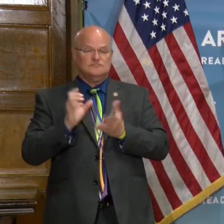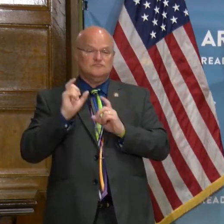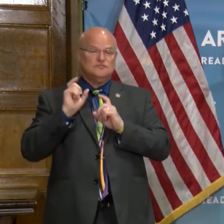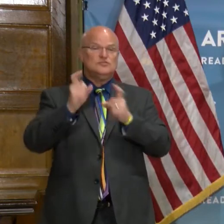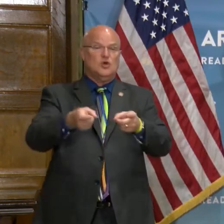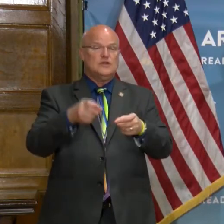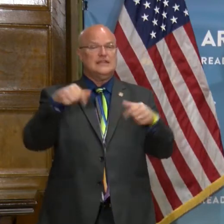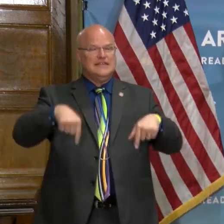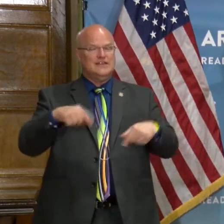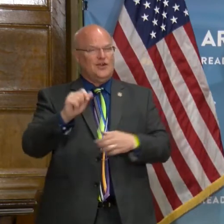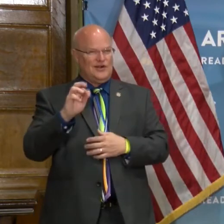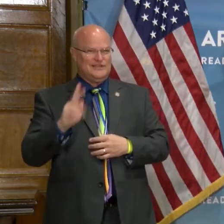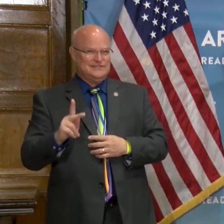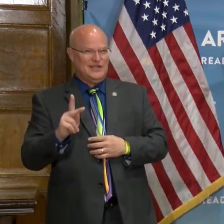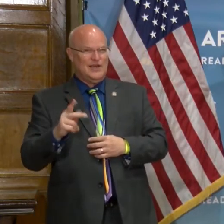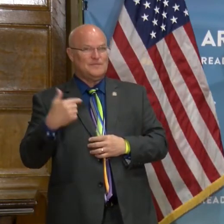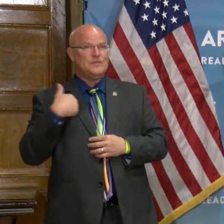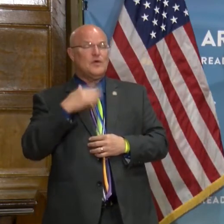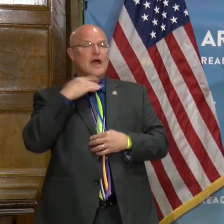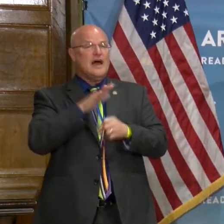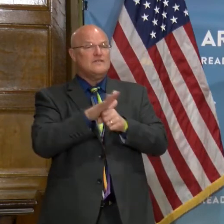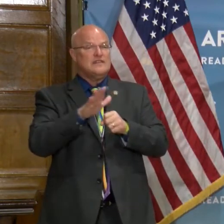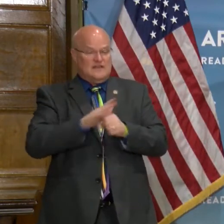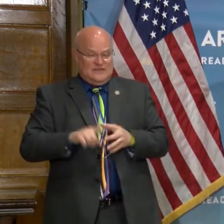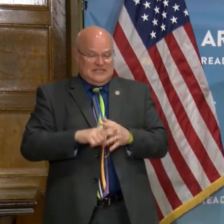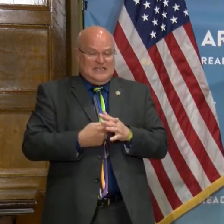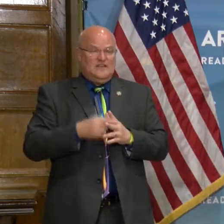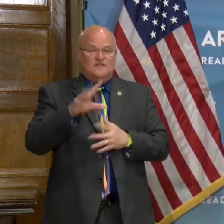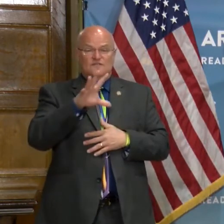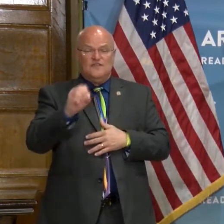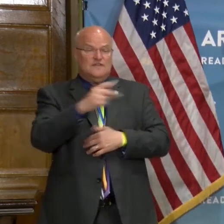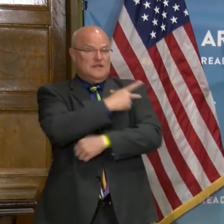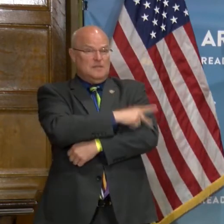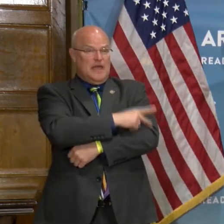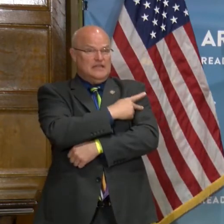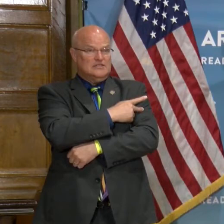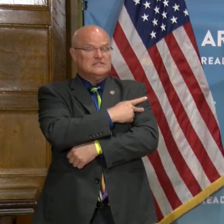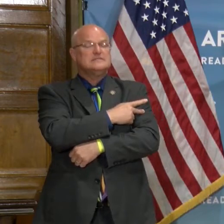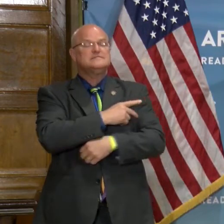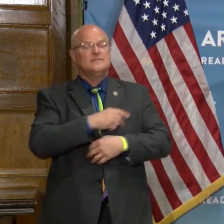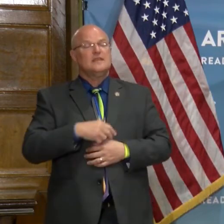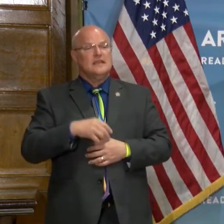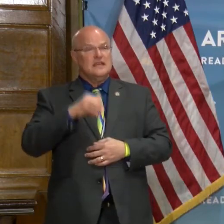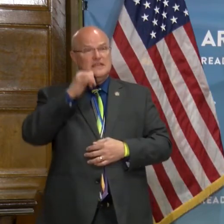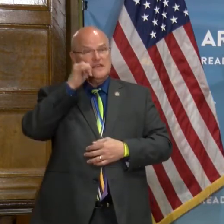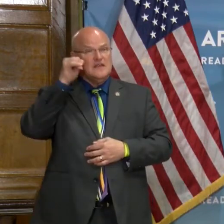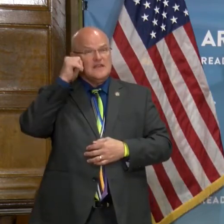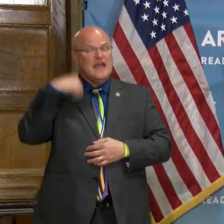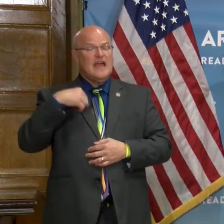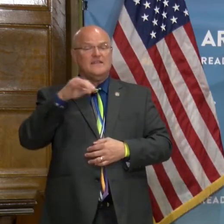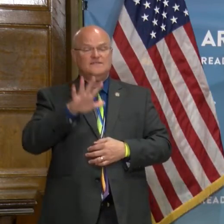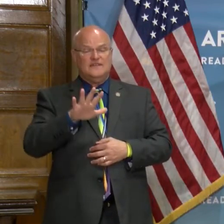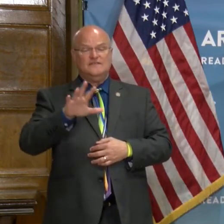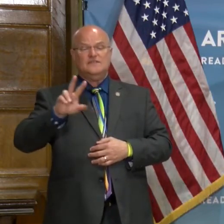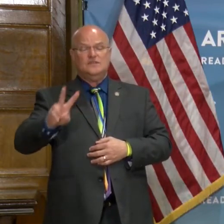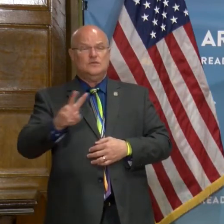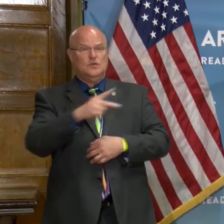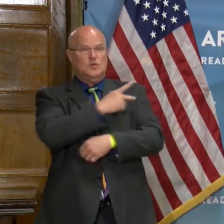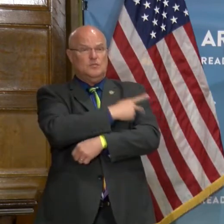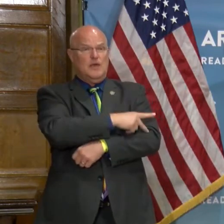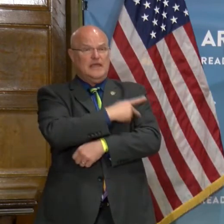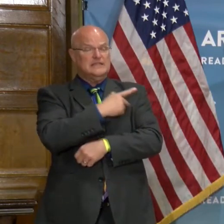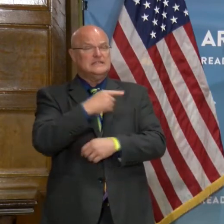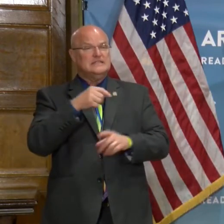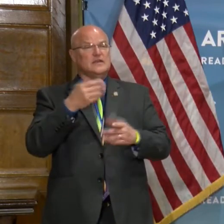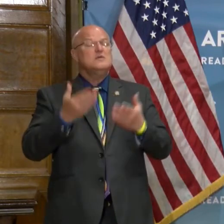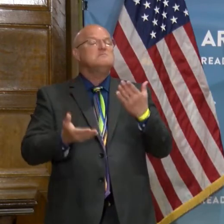supply in Arkansas. We will have enough initially for 50 patients. As of yesterday, there were 52 patients